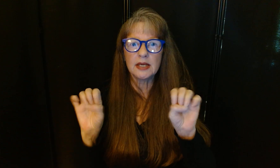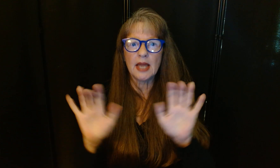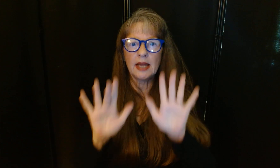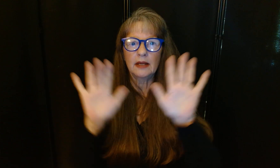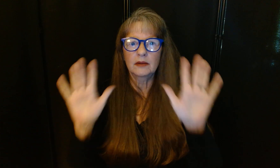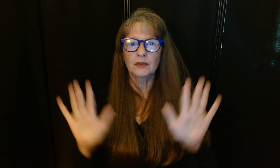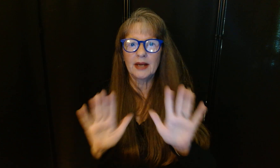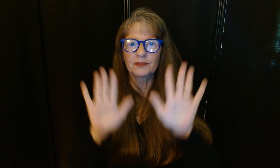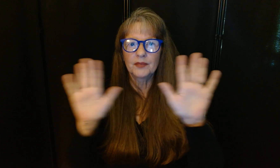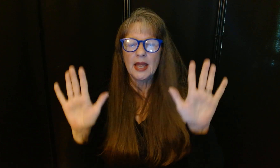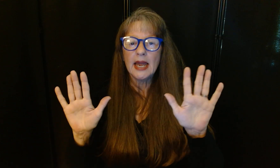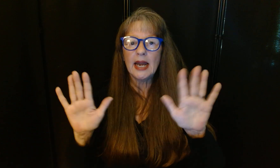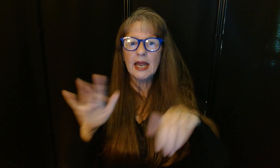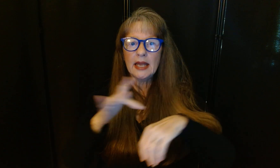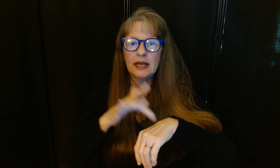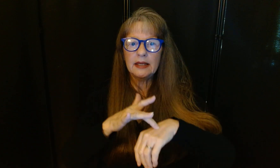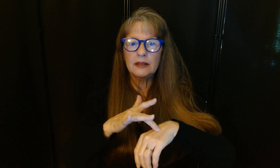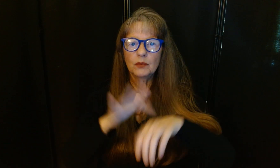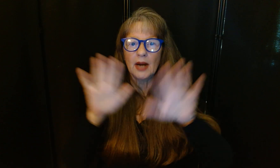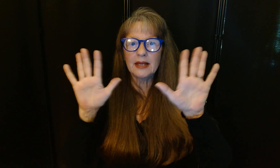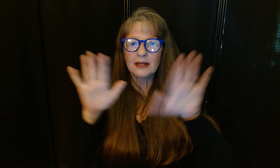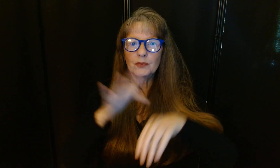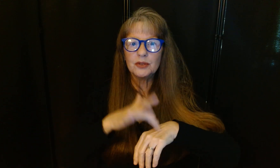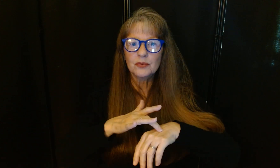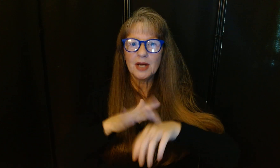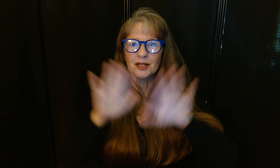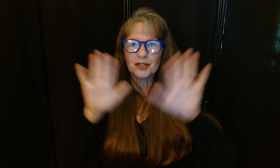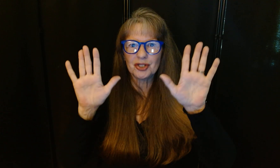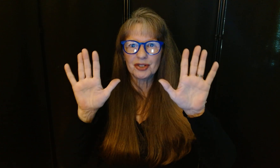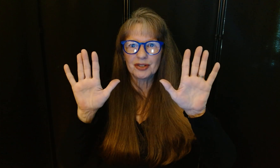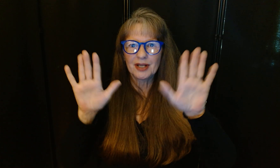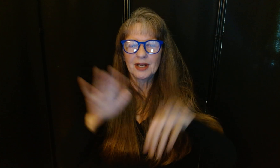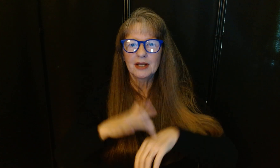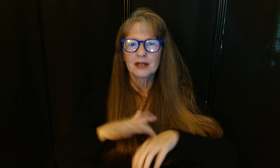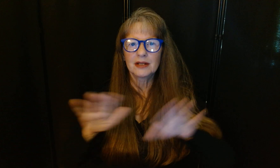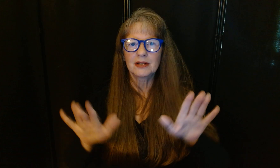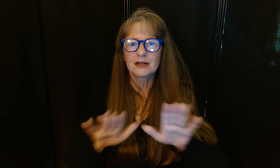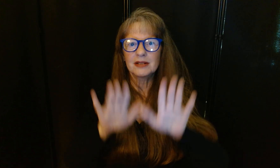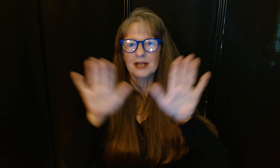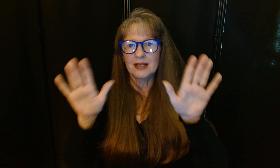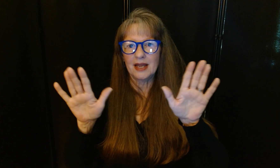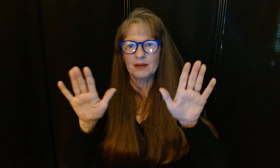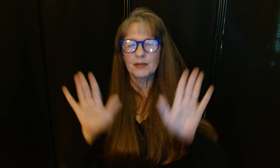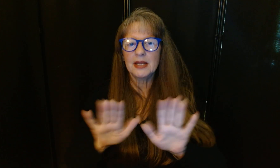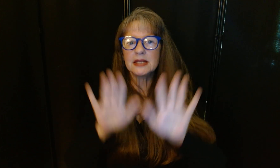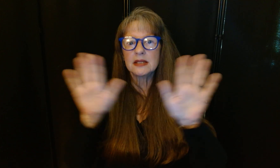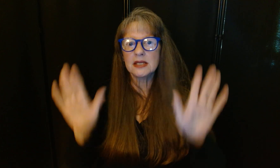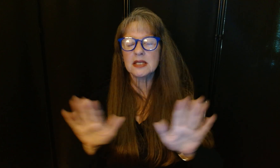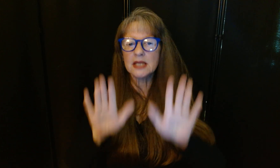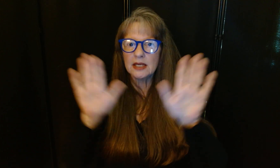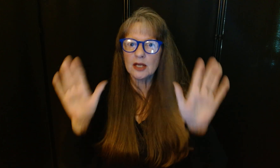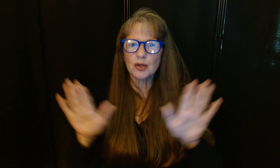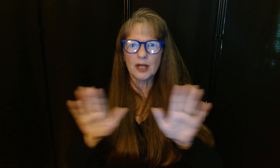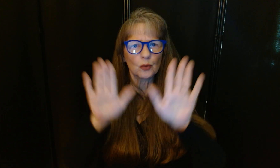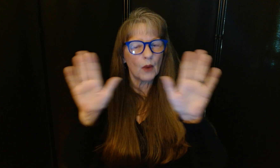Sunday, right? And where I live, we do touch Sunday, but it's this is Sunday because you're wiping